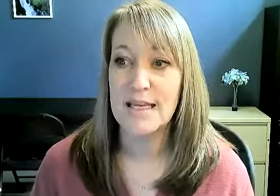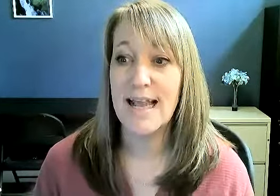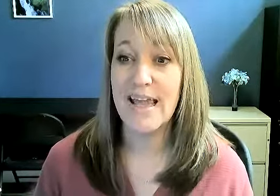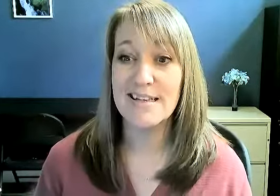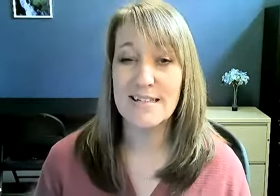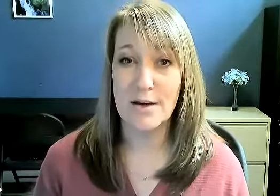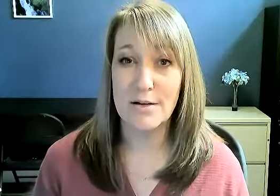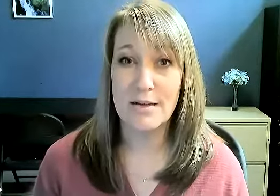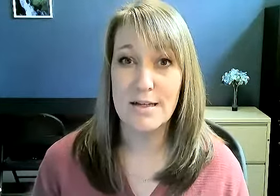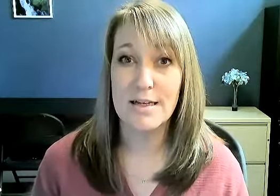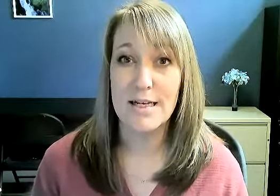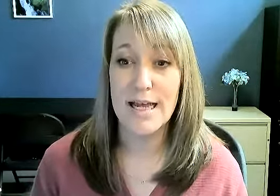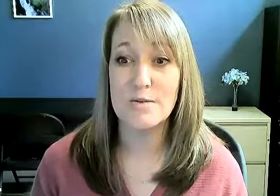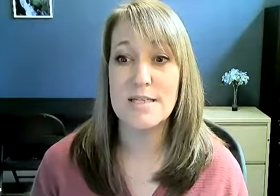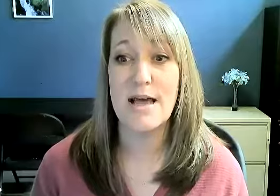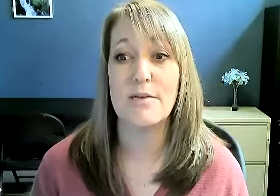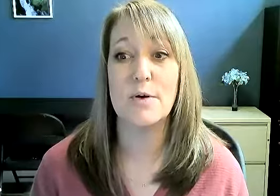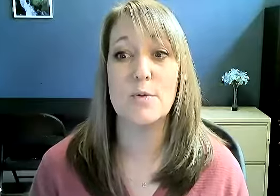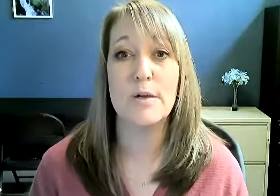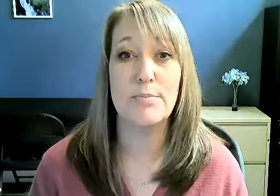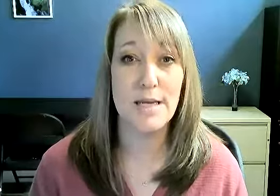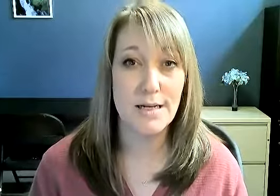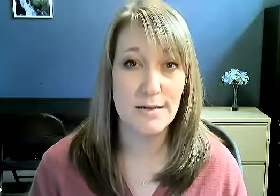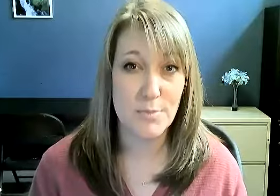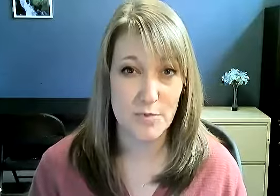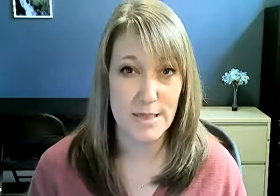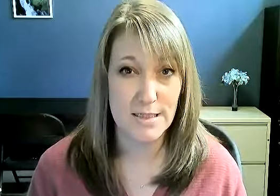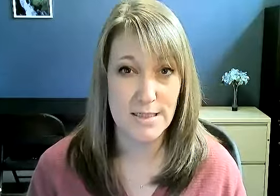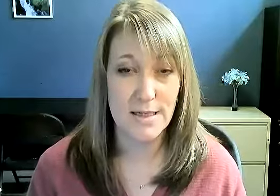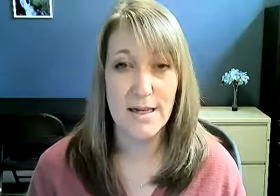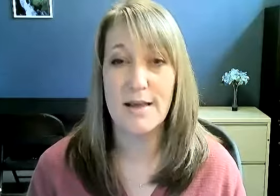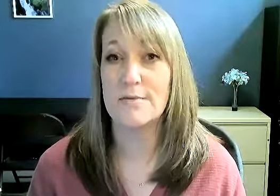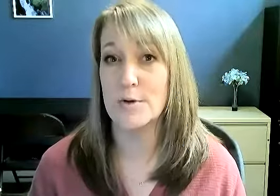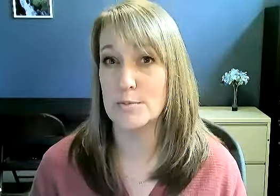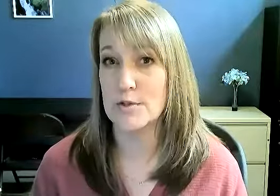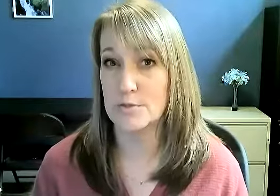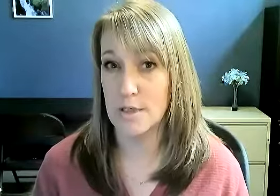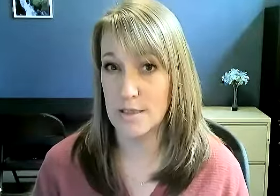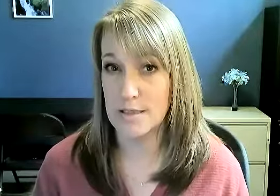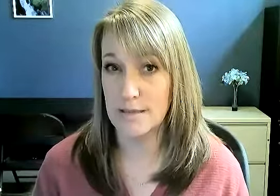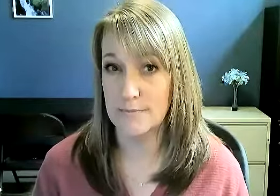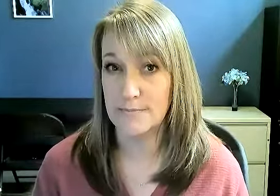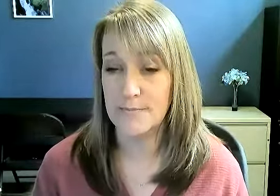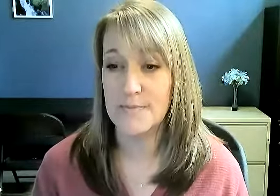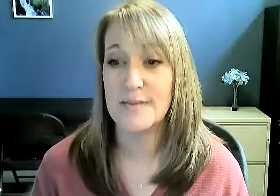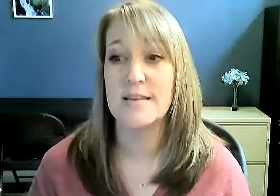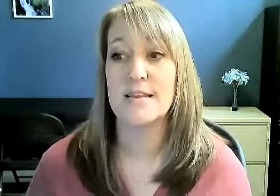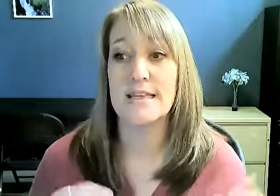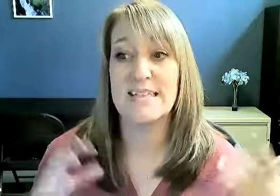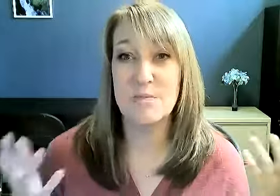In ASL, nouns have a repeated movement and verbs do not. It seems a